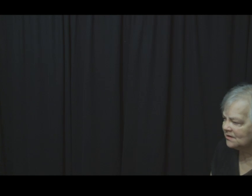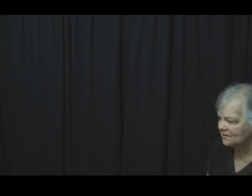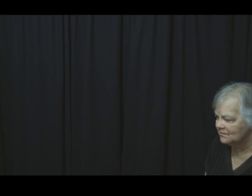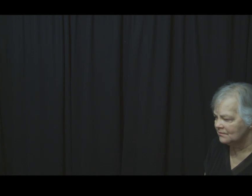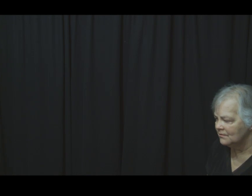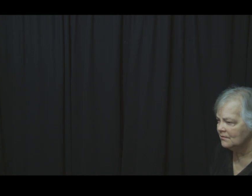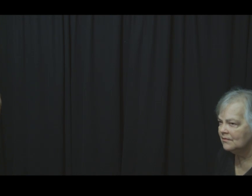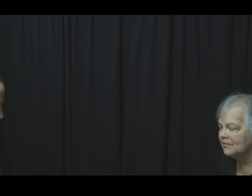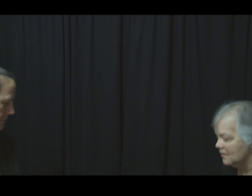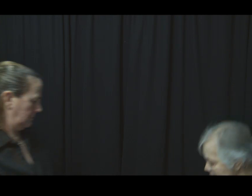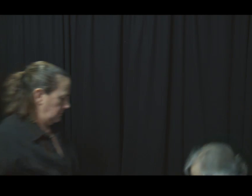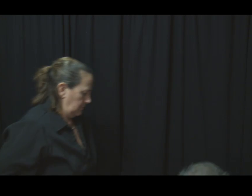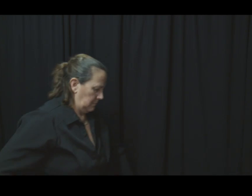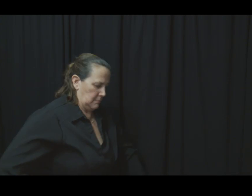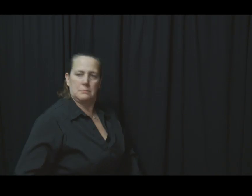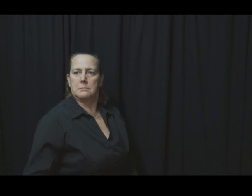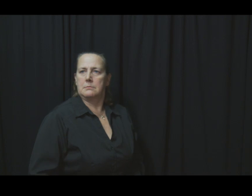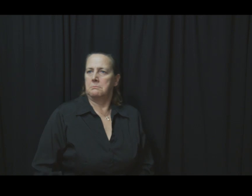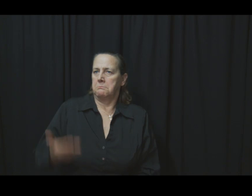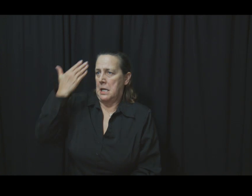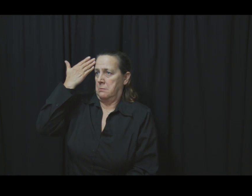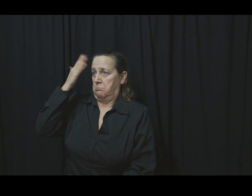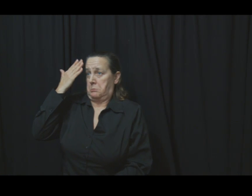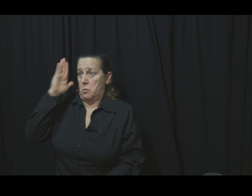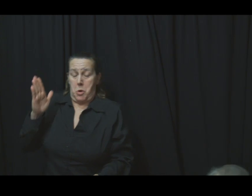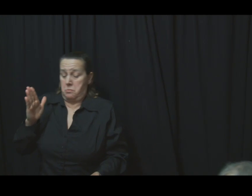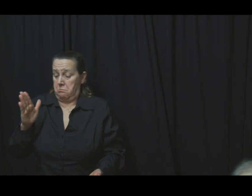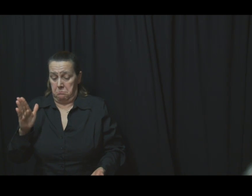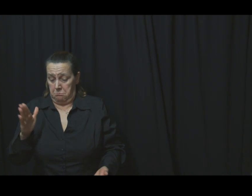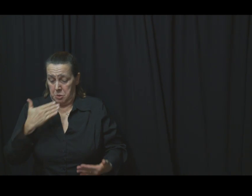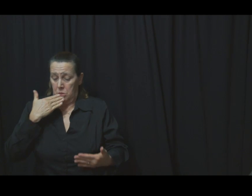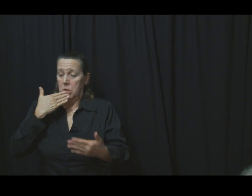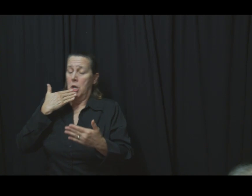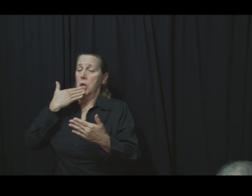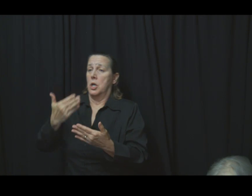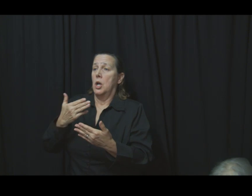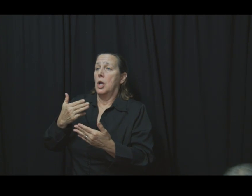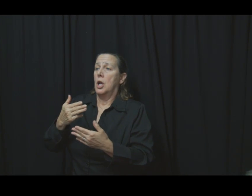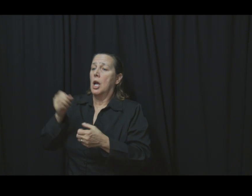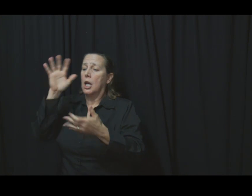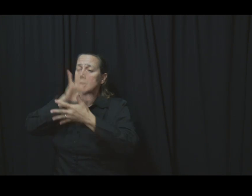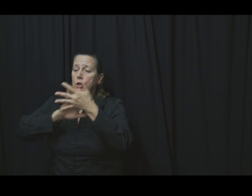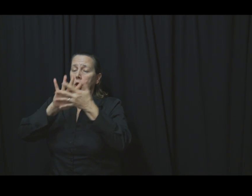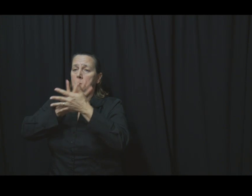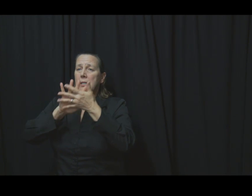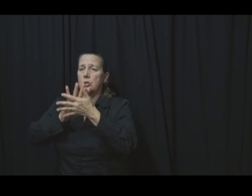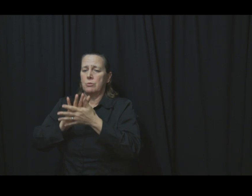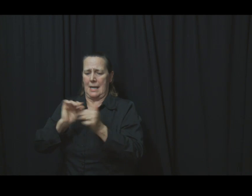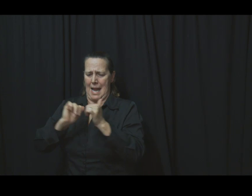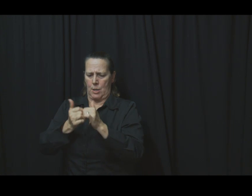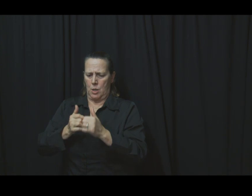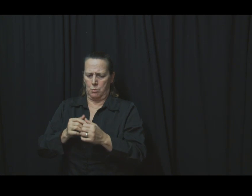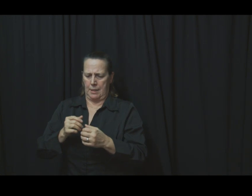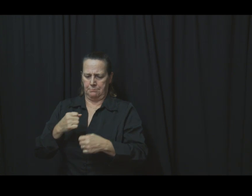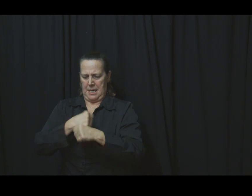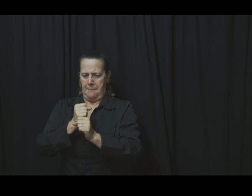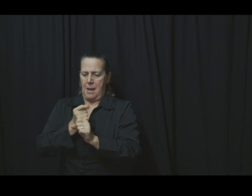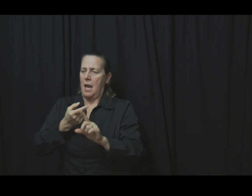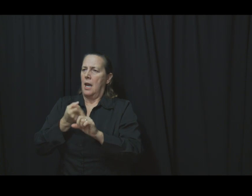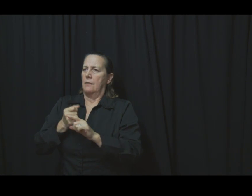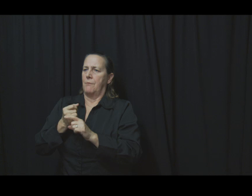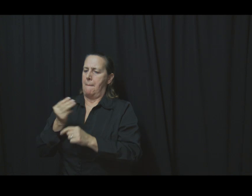know. This is a great mystery. A dear friend of mine is a neurologist. She